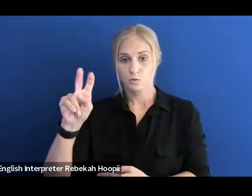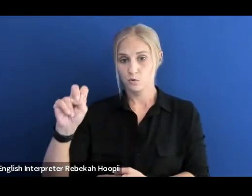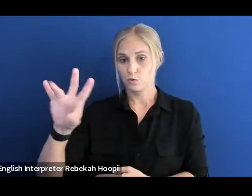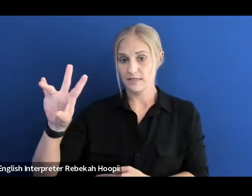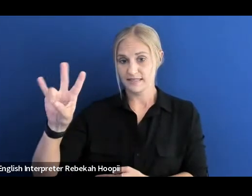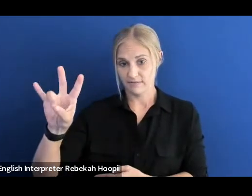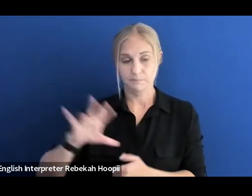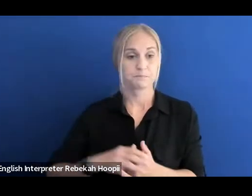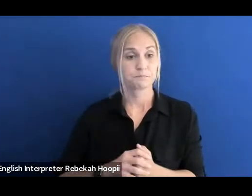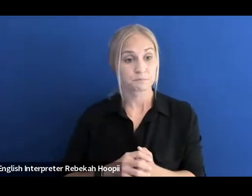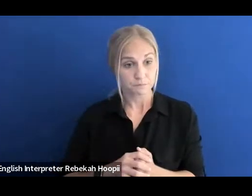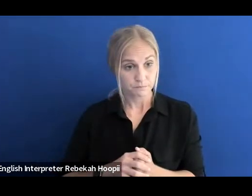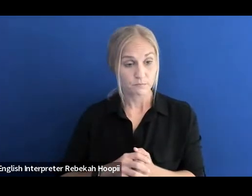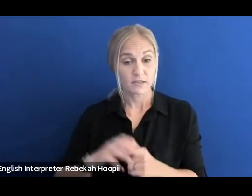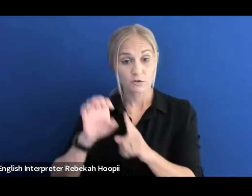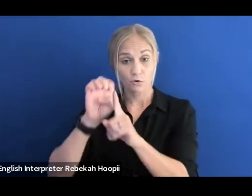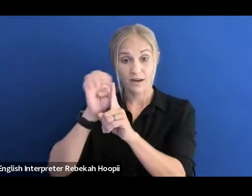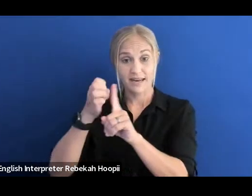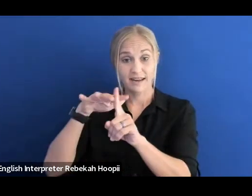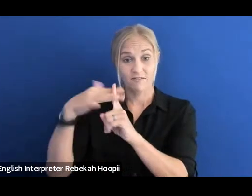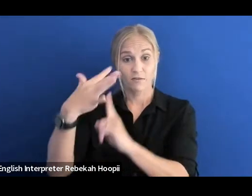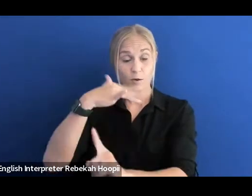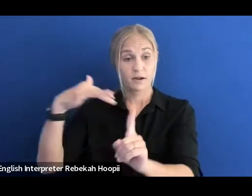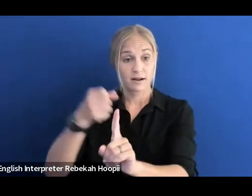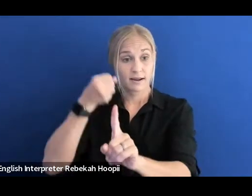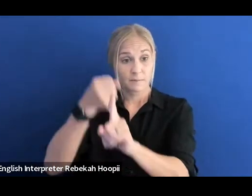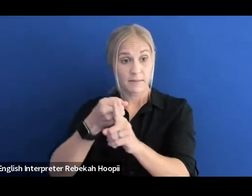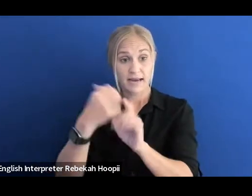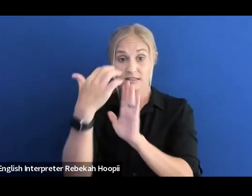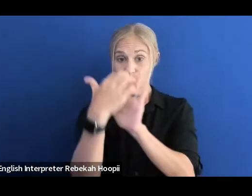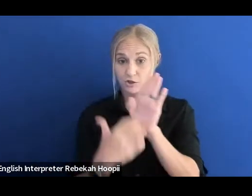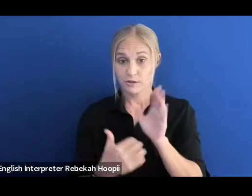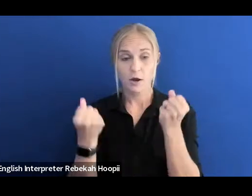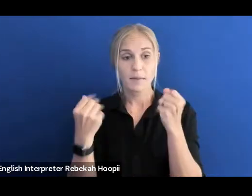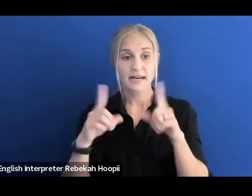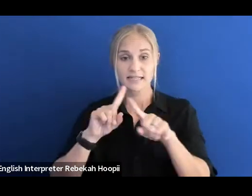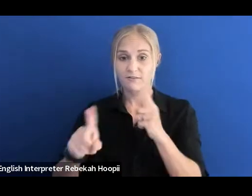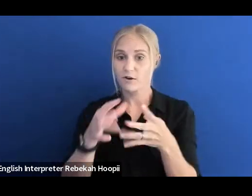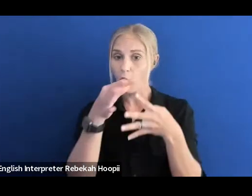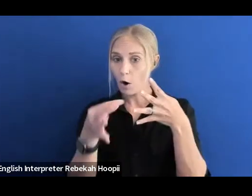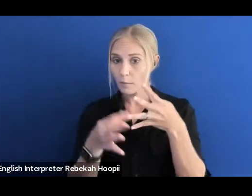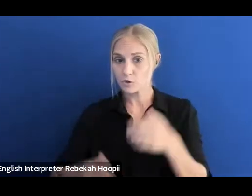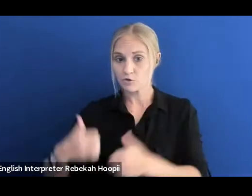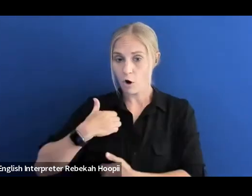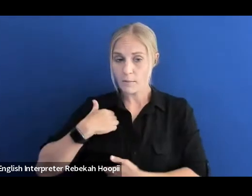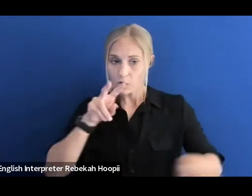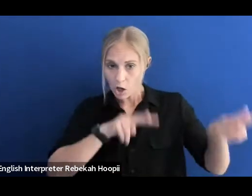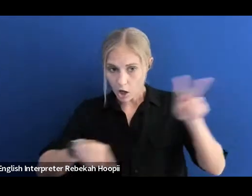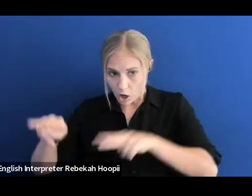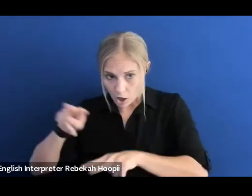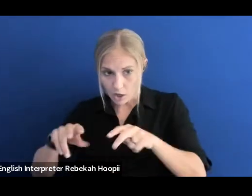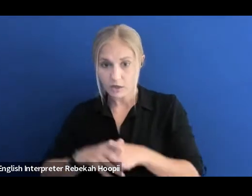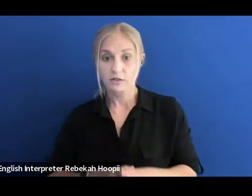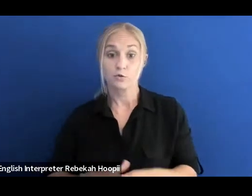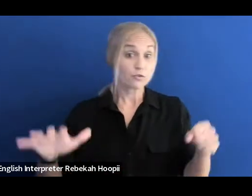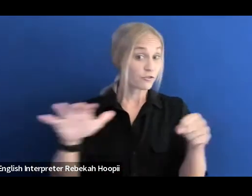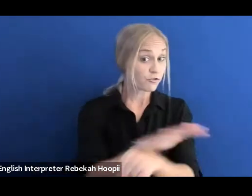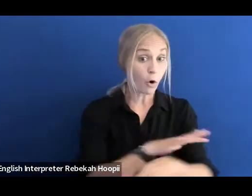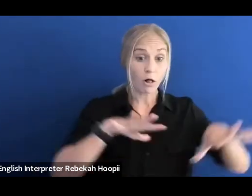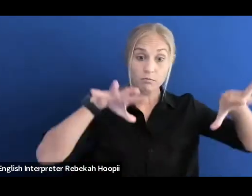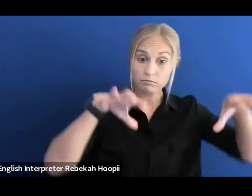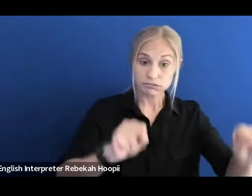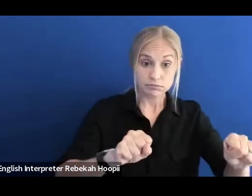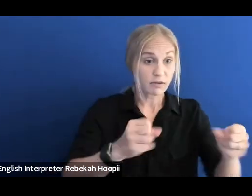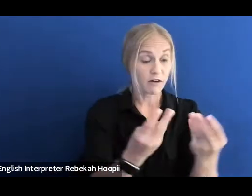So in the environmental impact statement, there's multiple alternatives that the Army is looking at, everything from full retention,